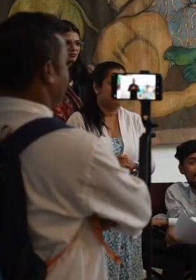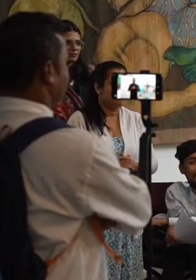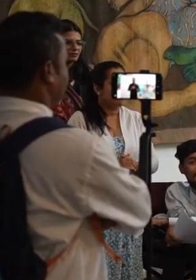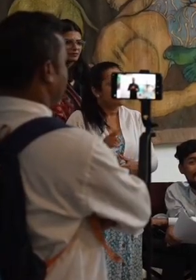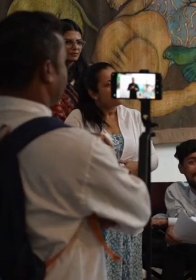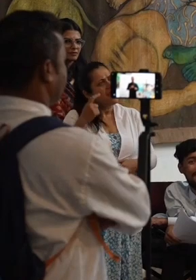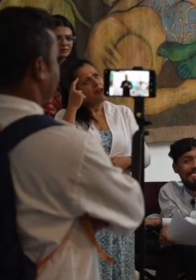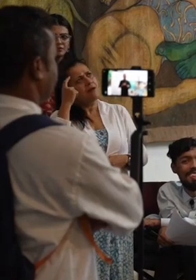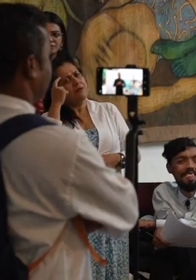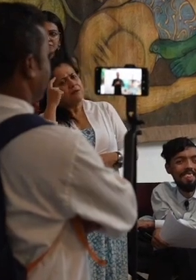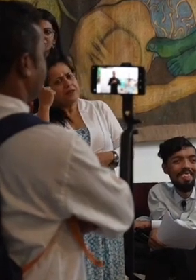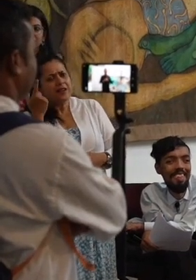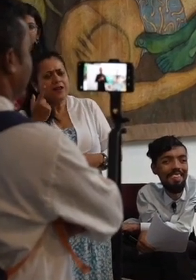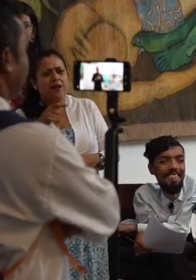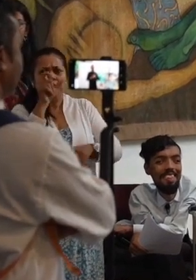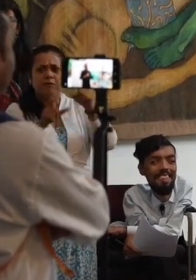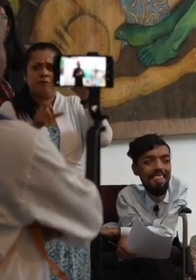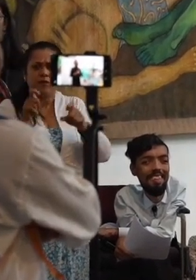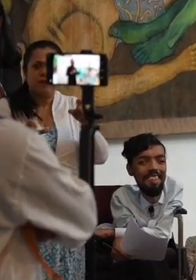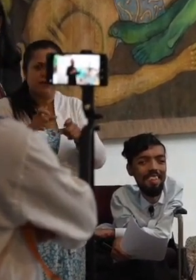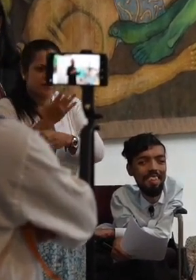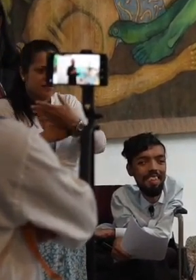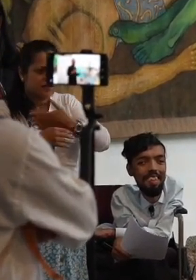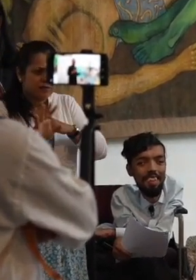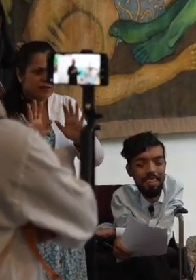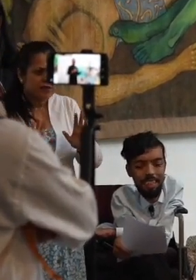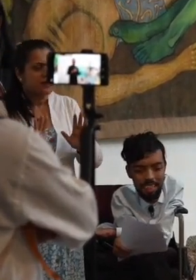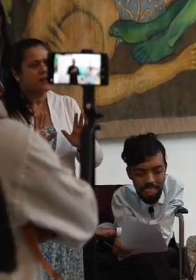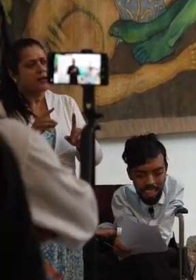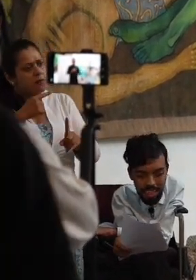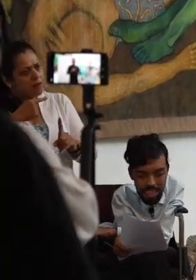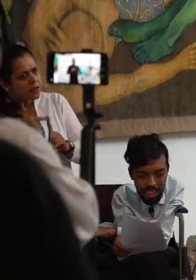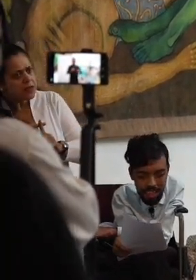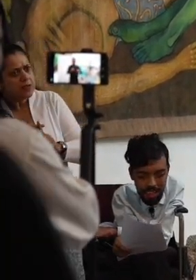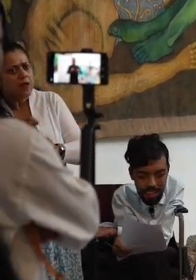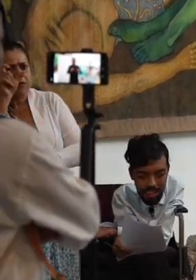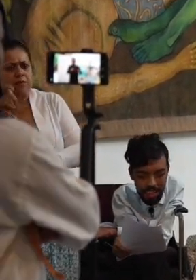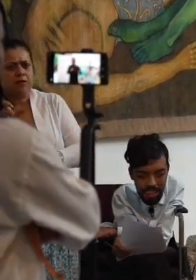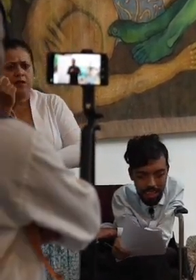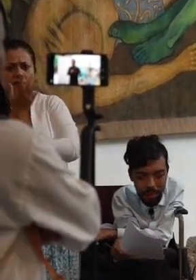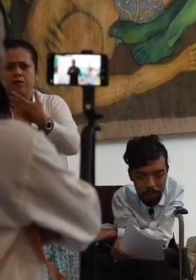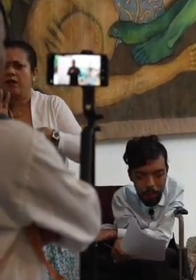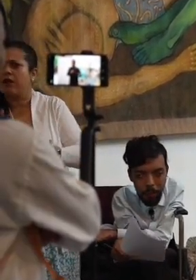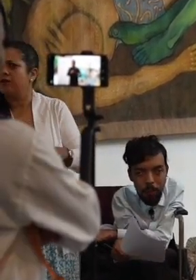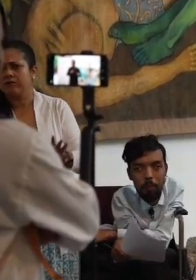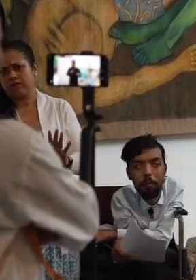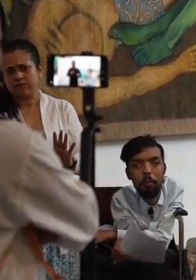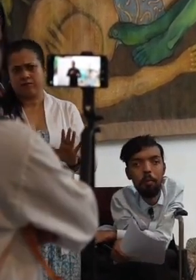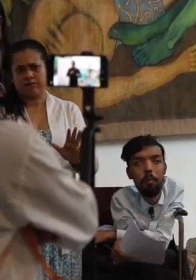I often wonder, you know, people with disabilities and people without disabilities.